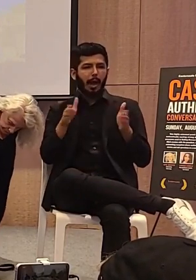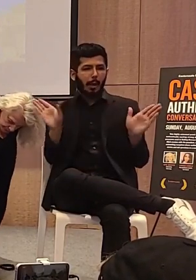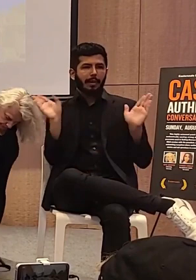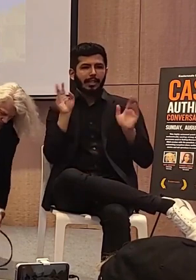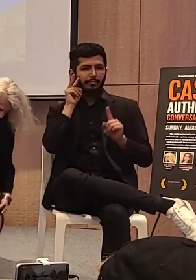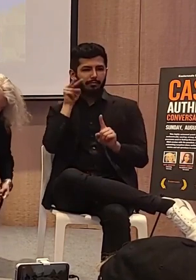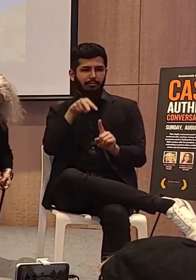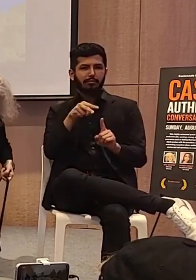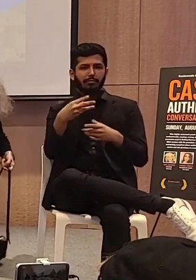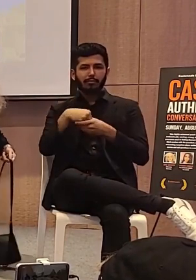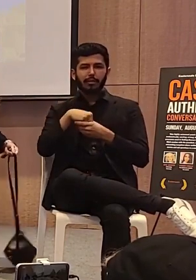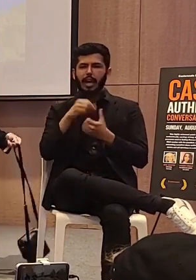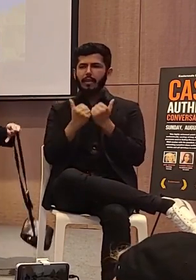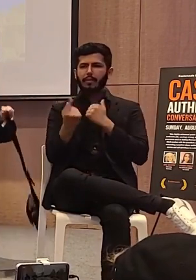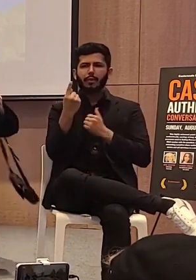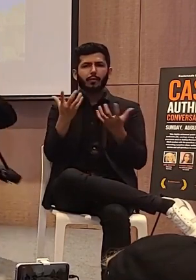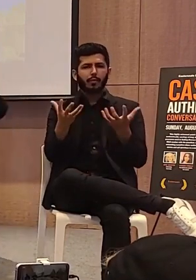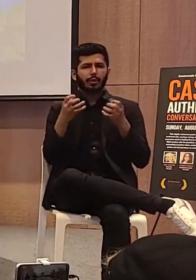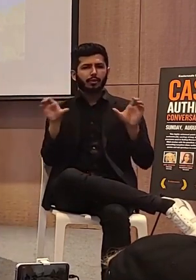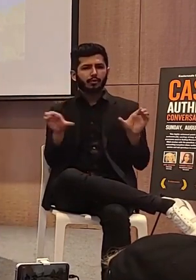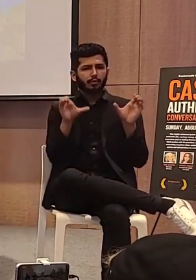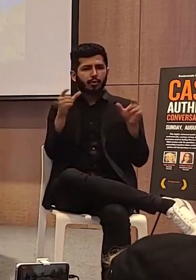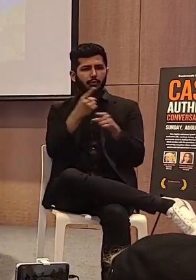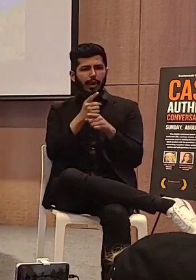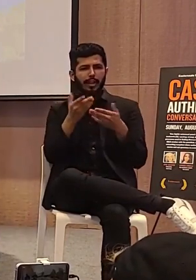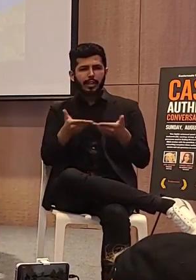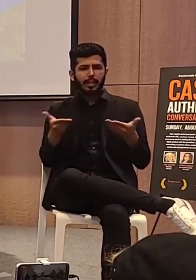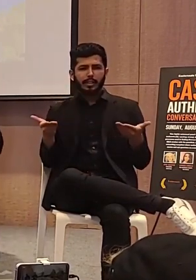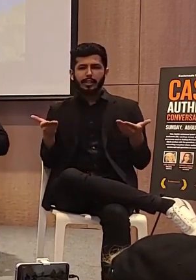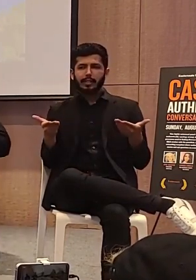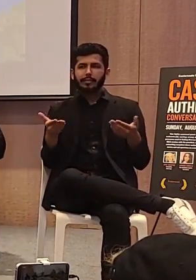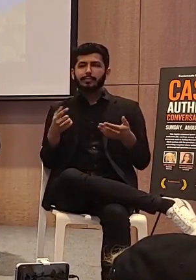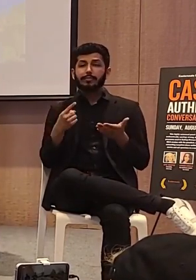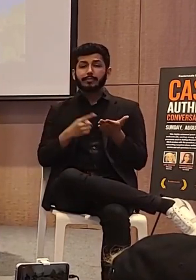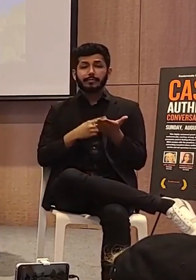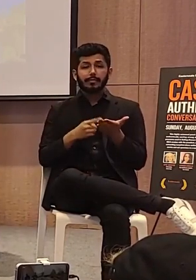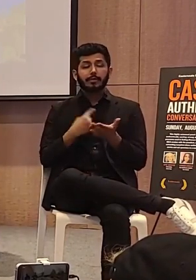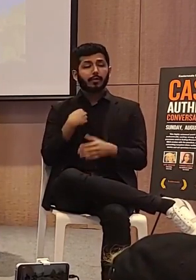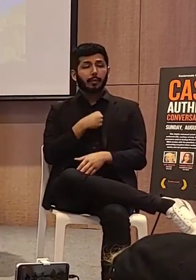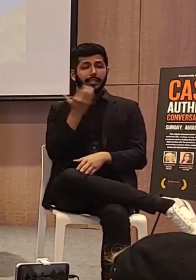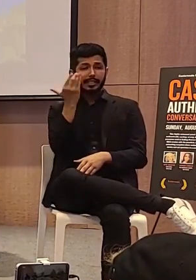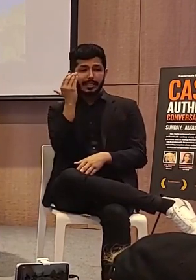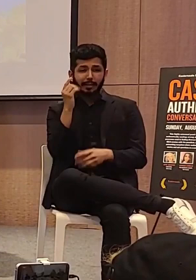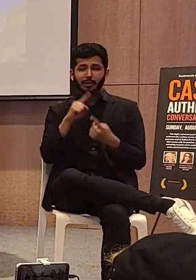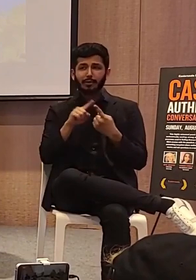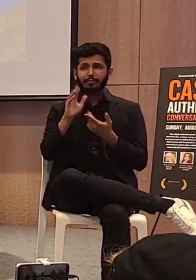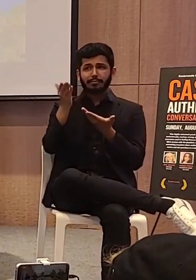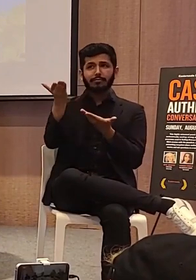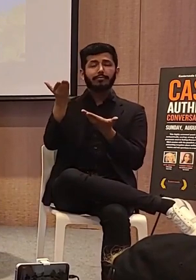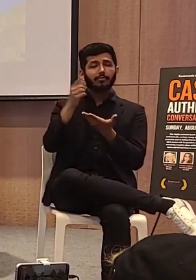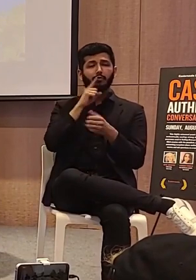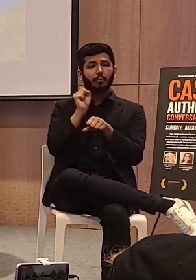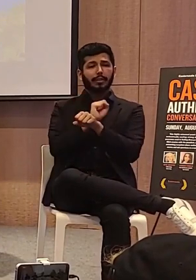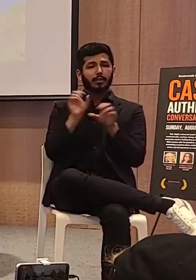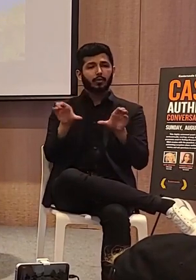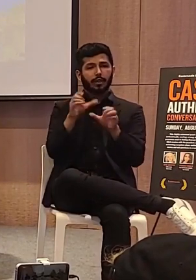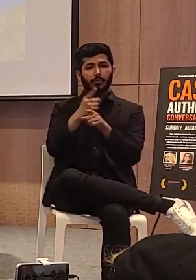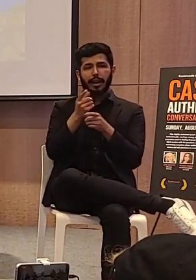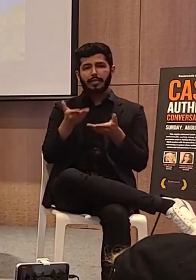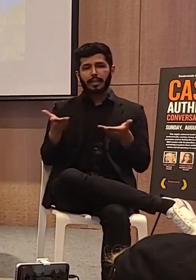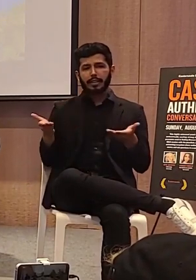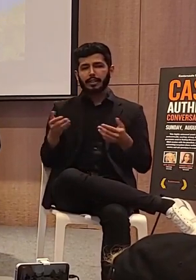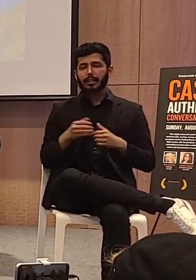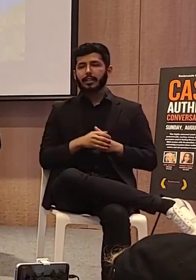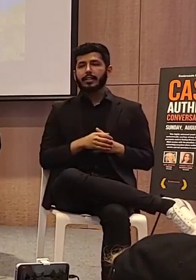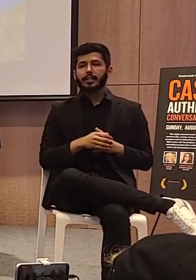to do the right thing and also perhaps at times to be seen to be doing the right thing. And I think